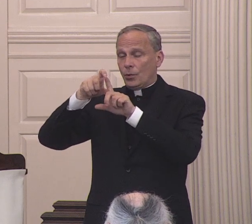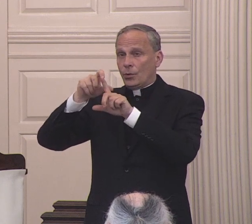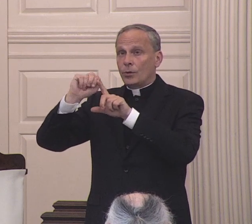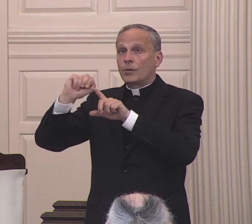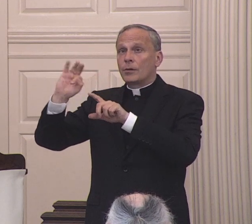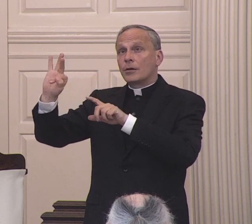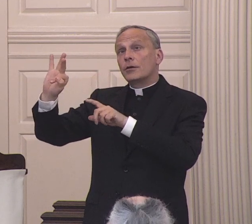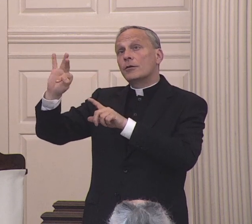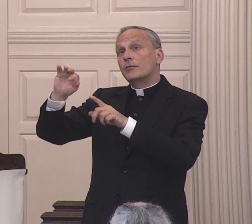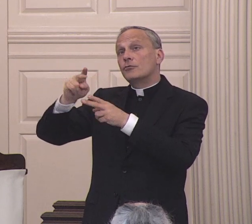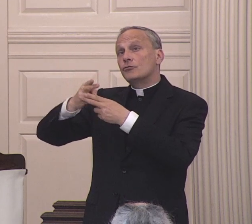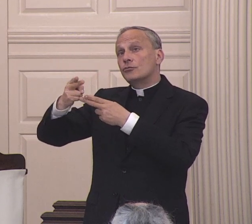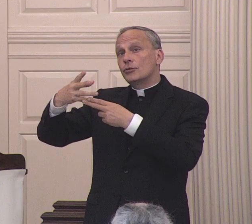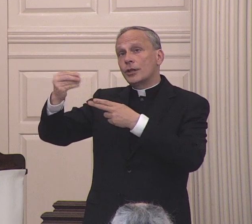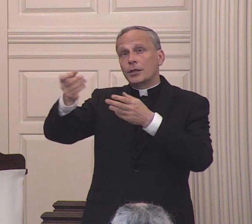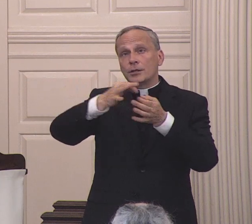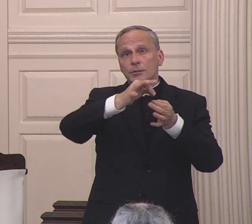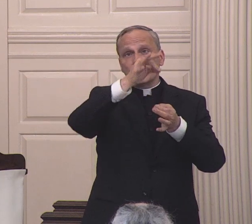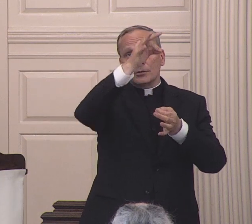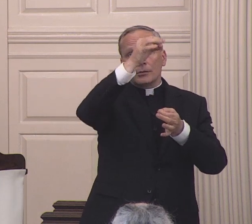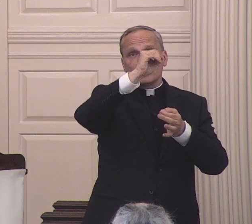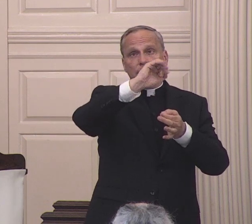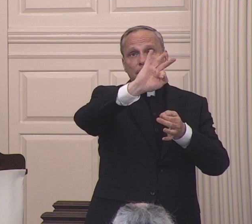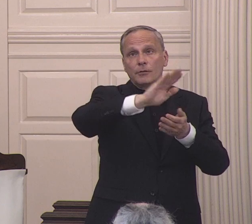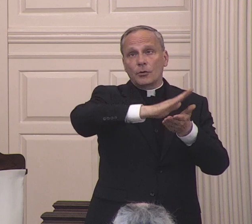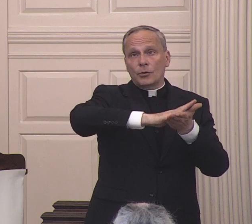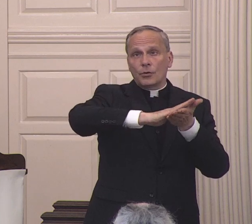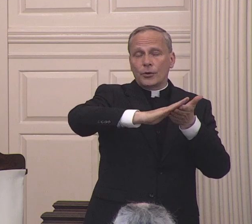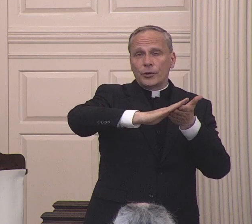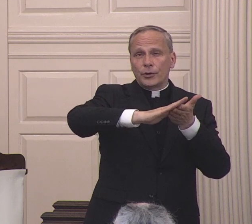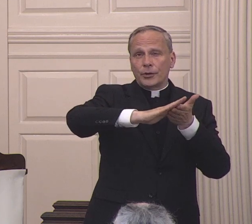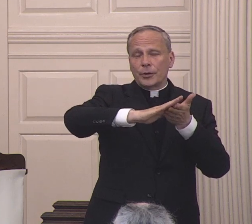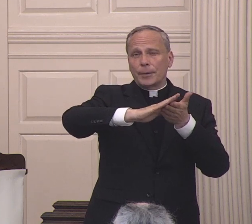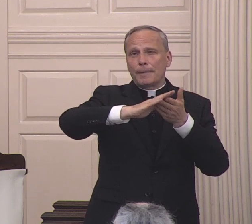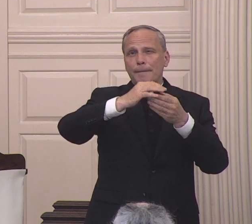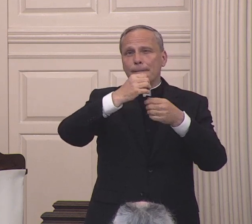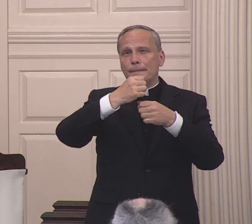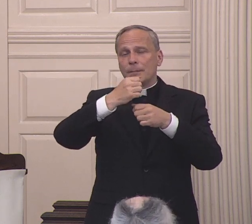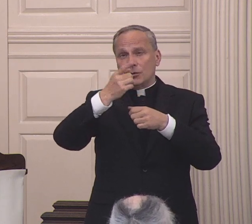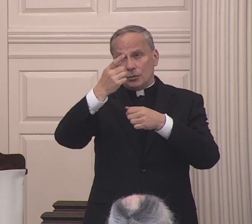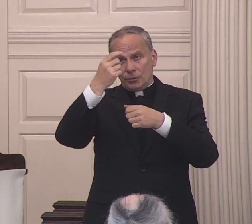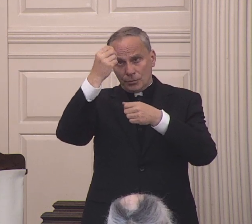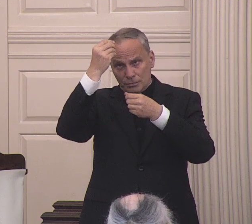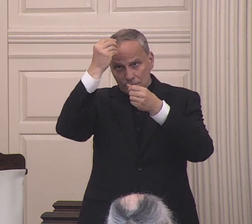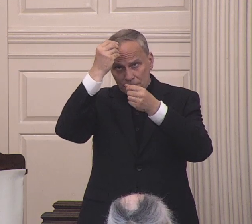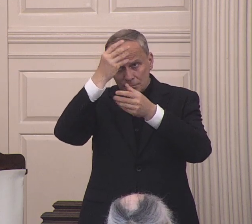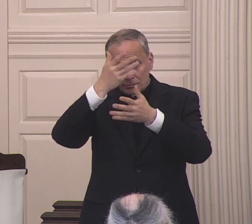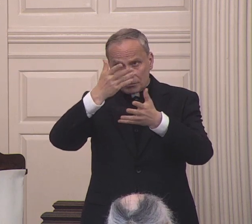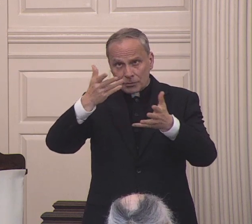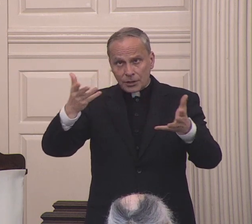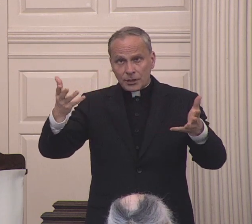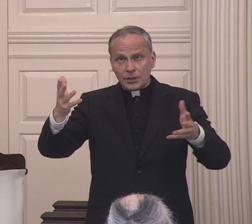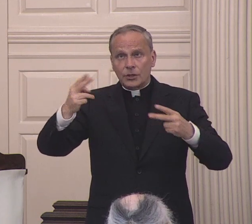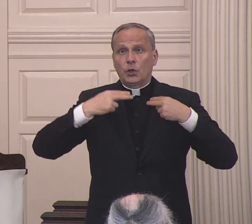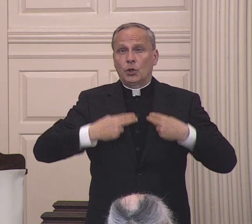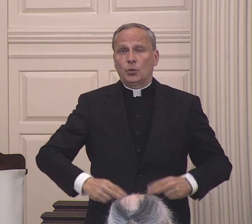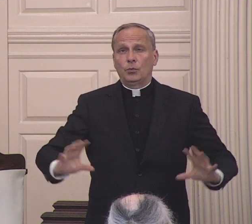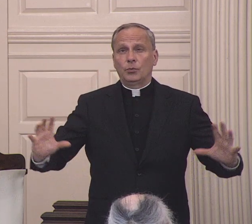of sanctification, made known to the human race your wondrous mystery,